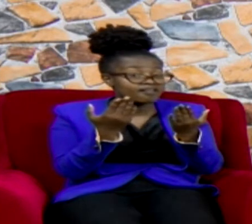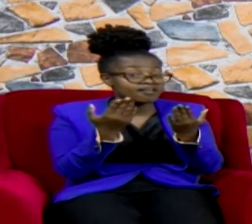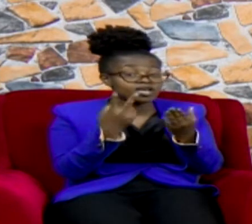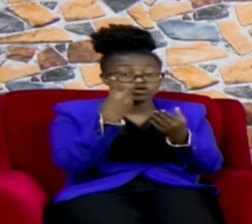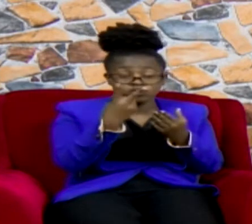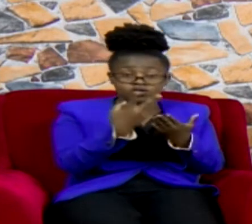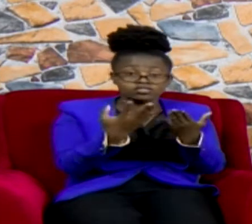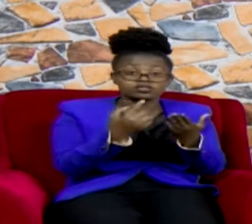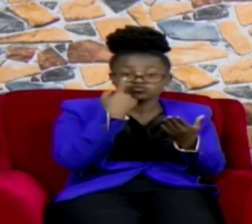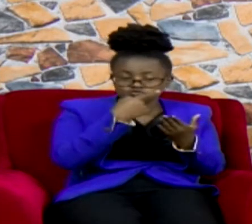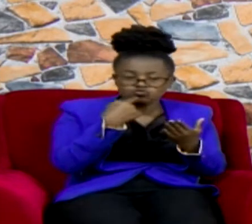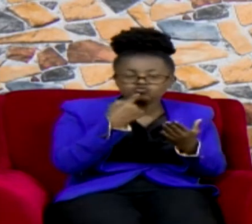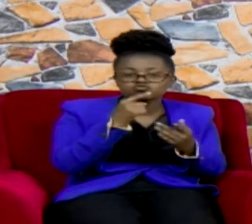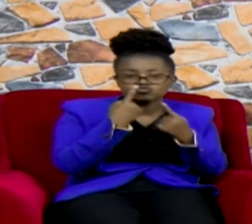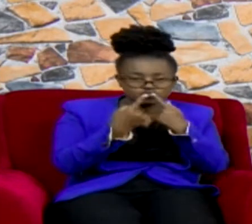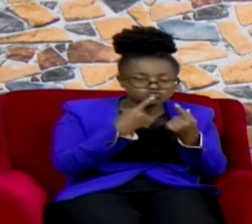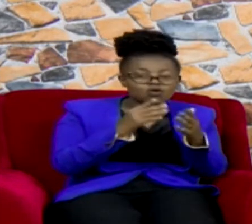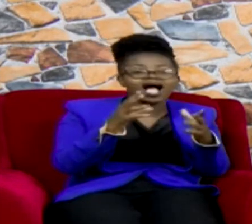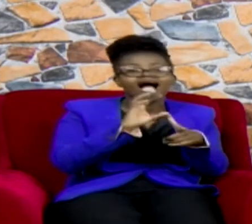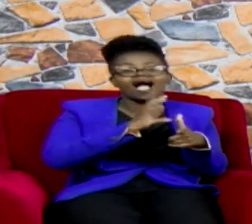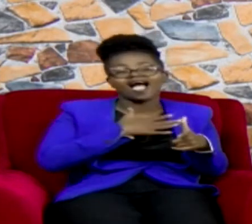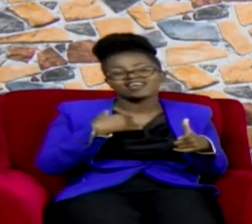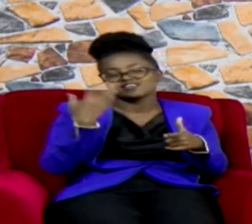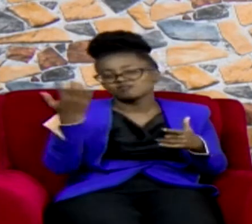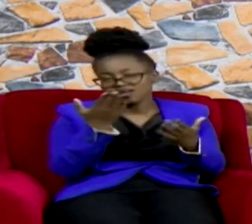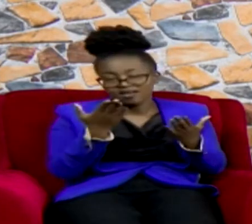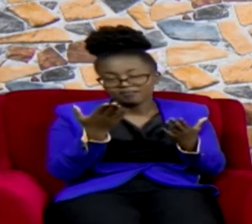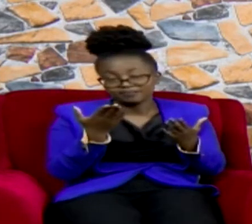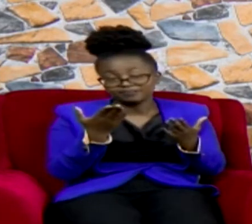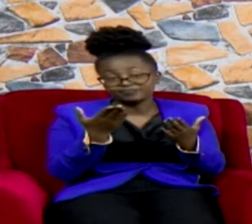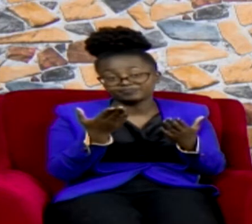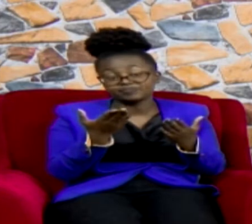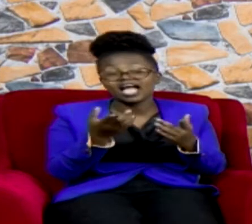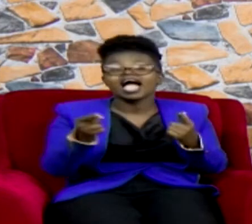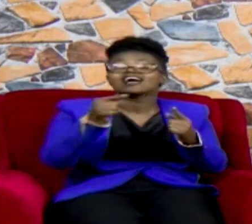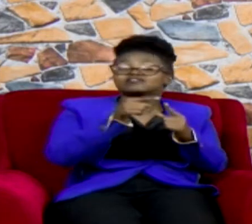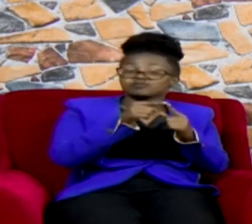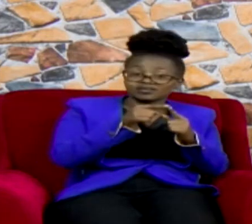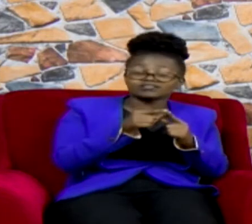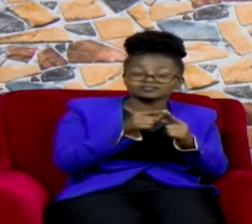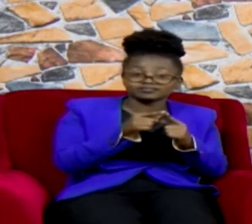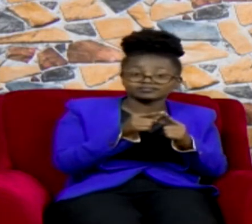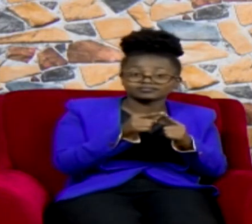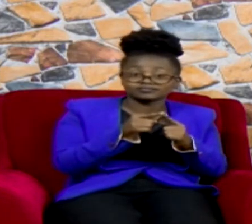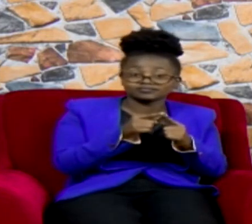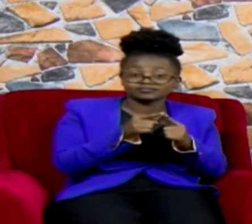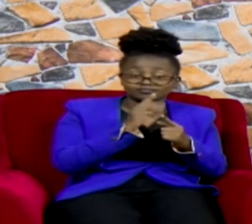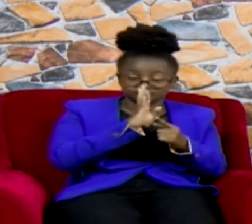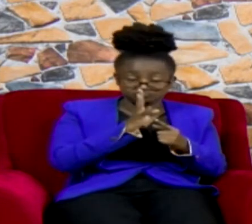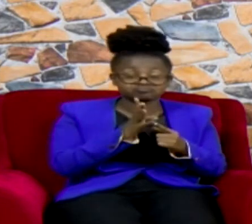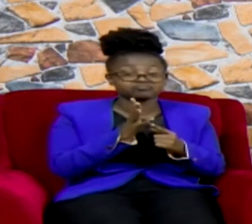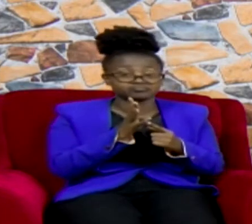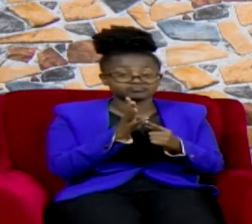So two things: who to talk to and when. So depending. And when. Okay. And when to speak or to